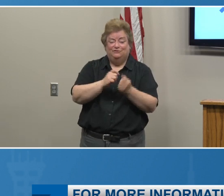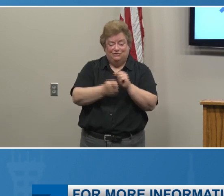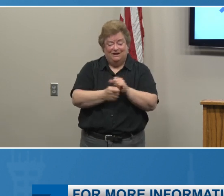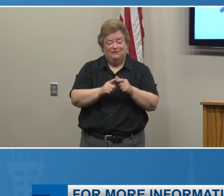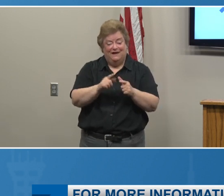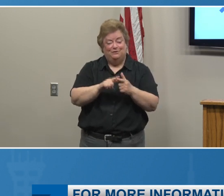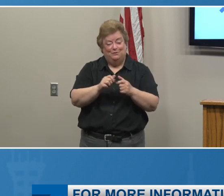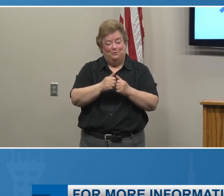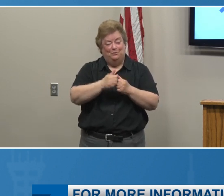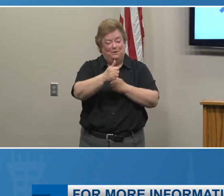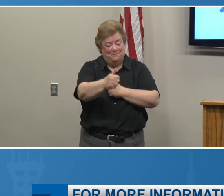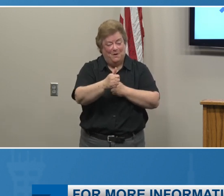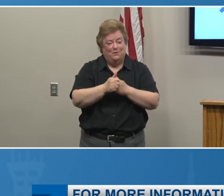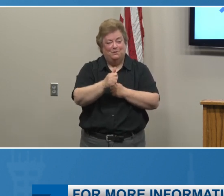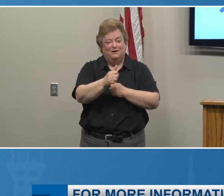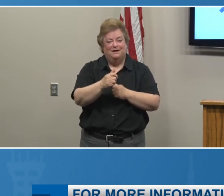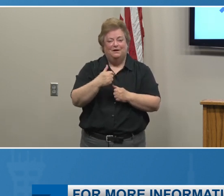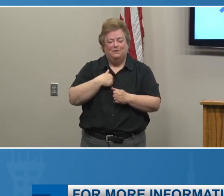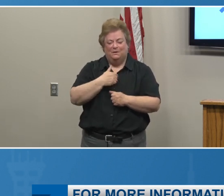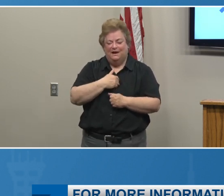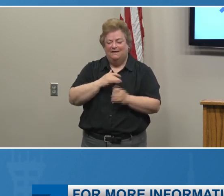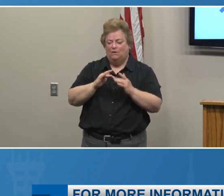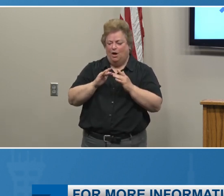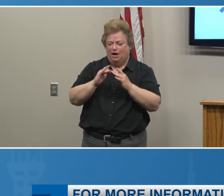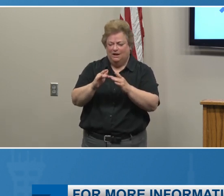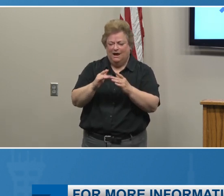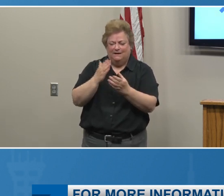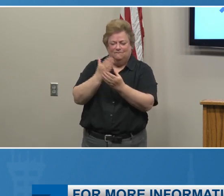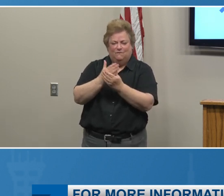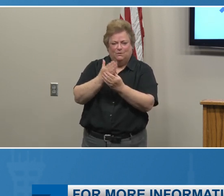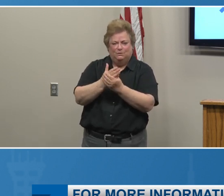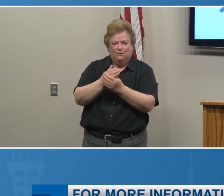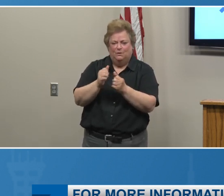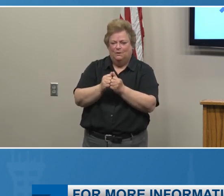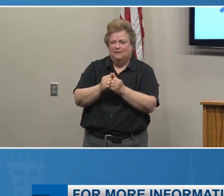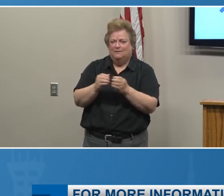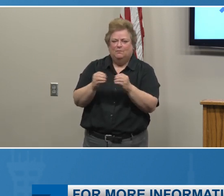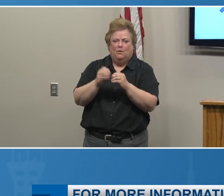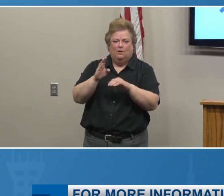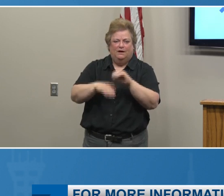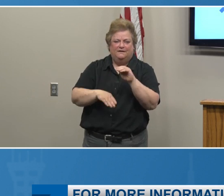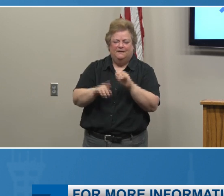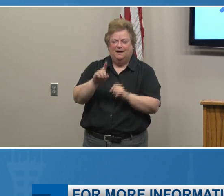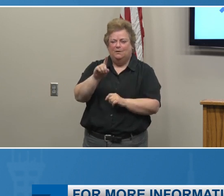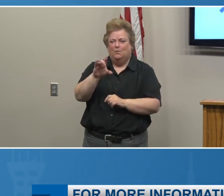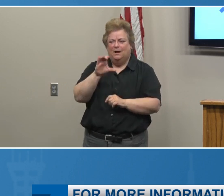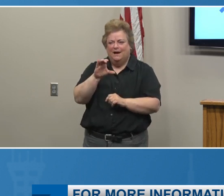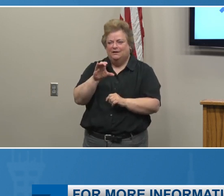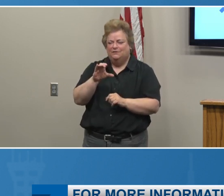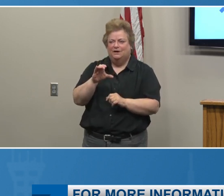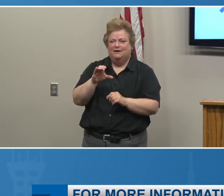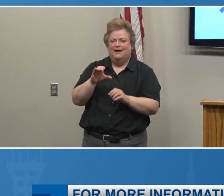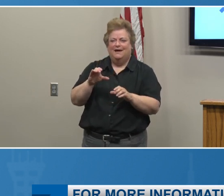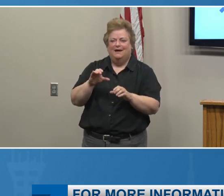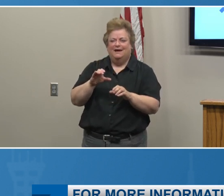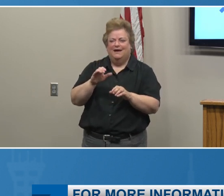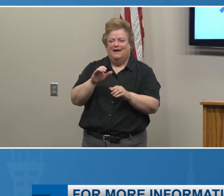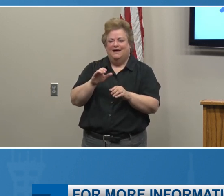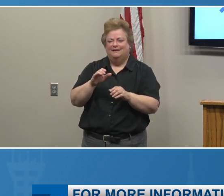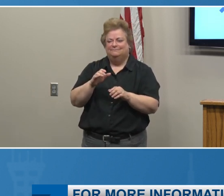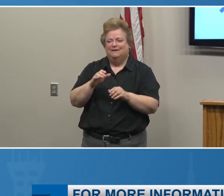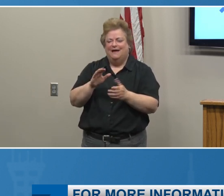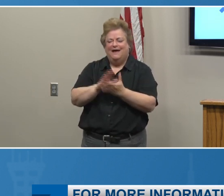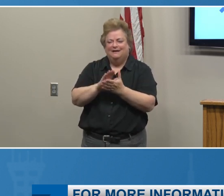we've actually published an online folder full of more than a hundred after school style academic and enrichment